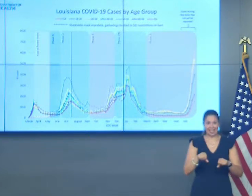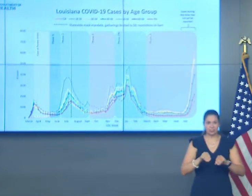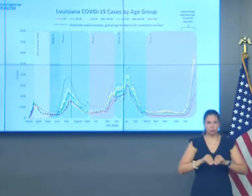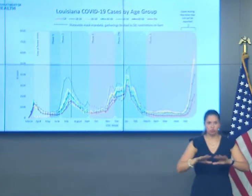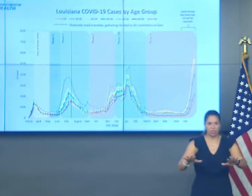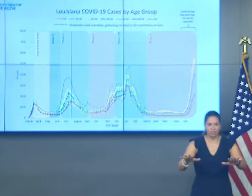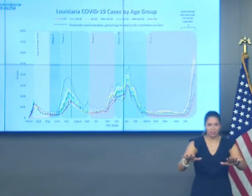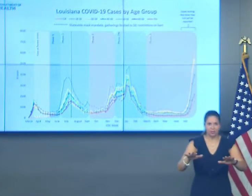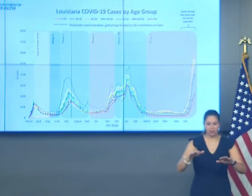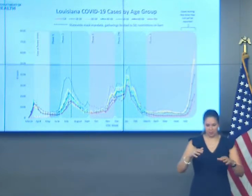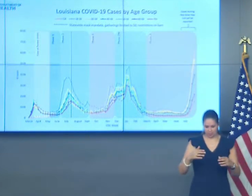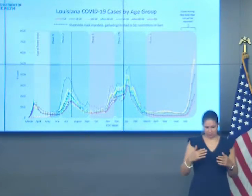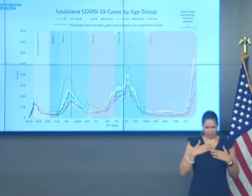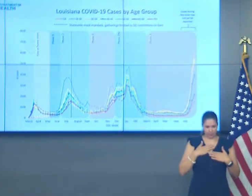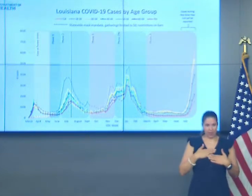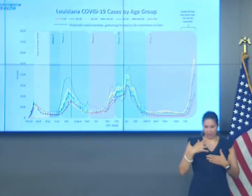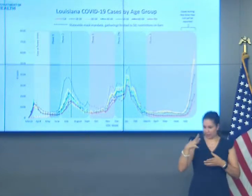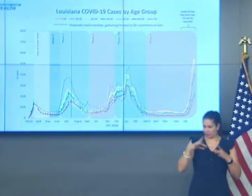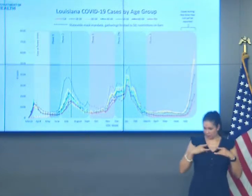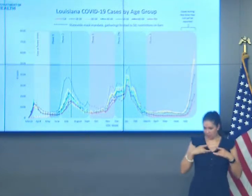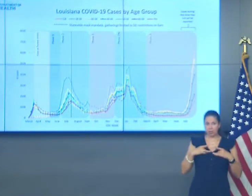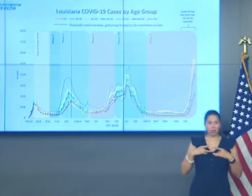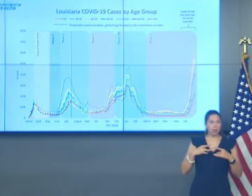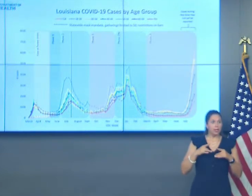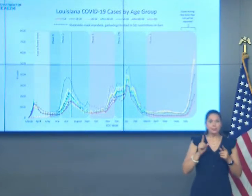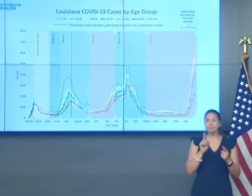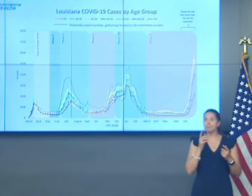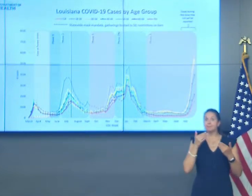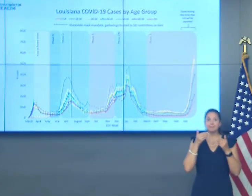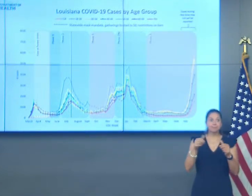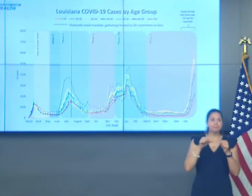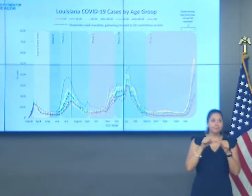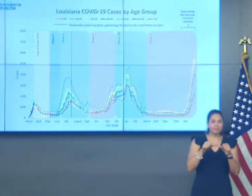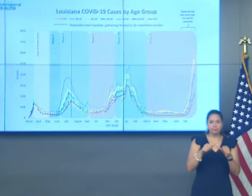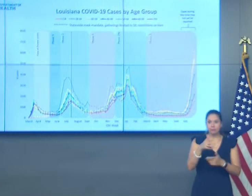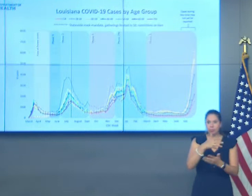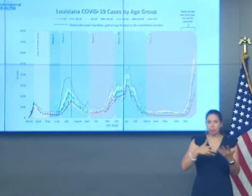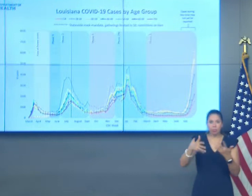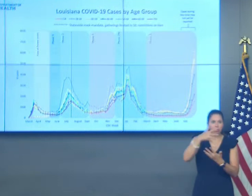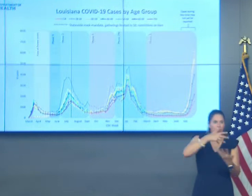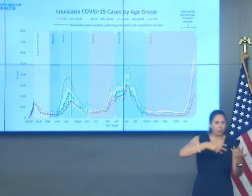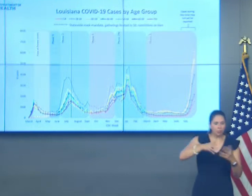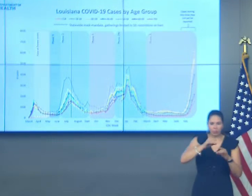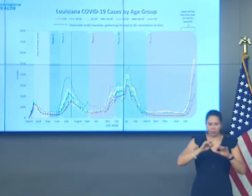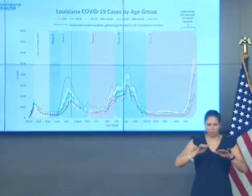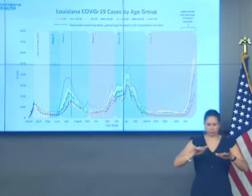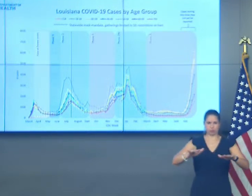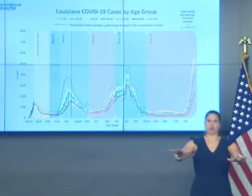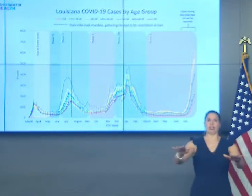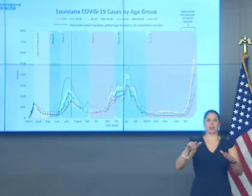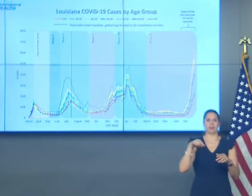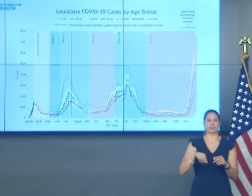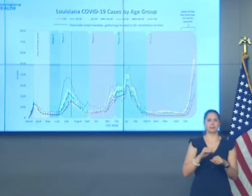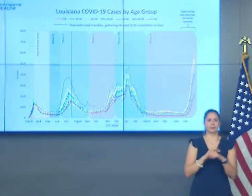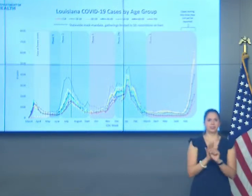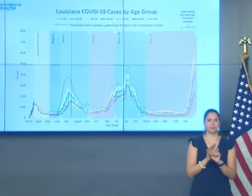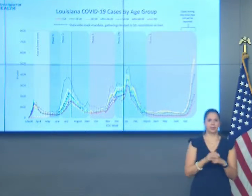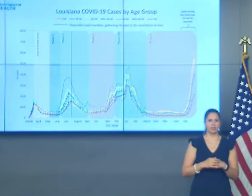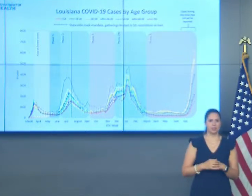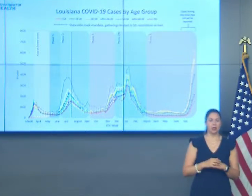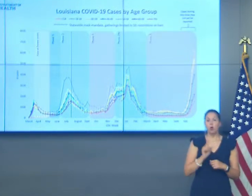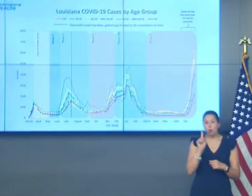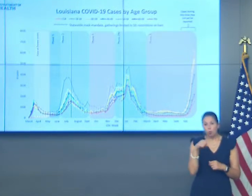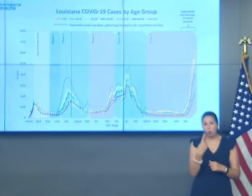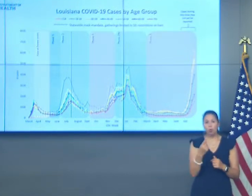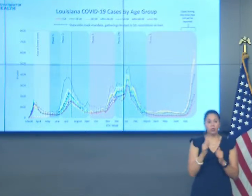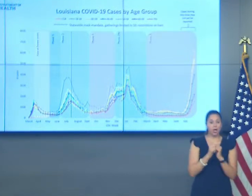are continuing as part of an unvaccinated population to foster the spread of this pandemic. And the